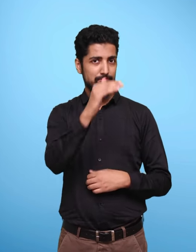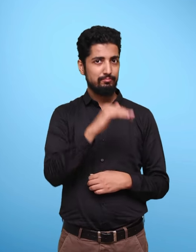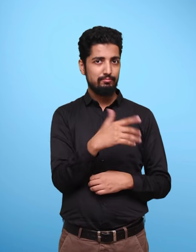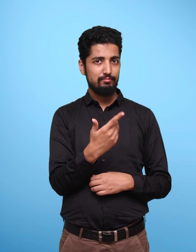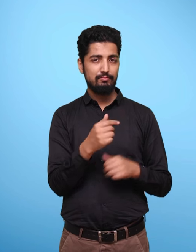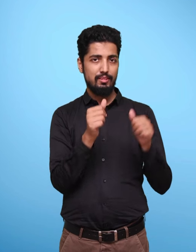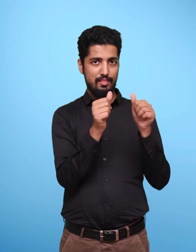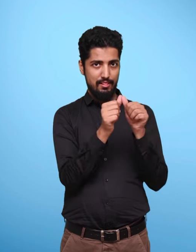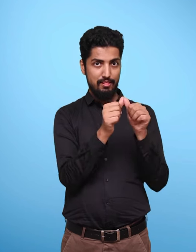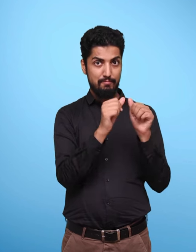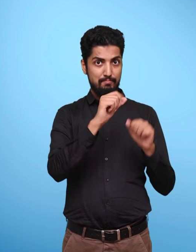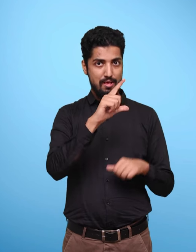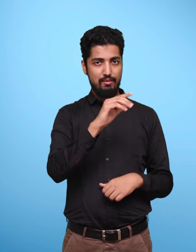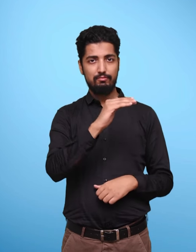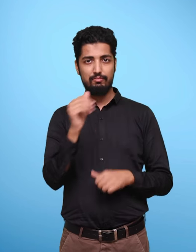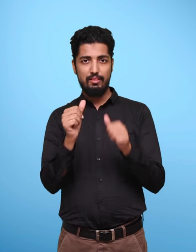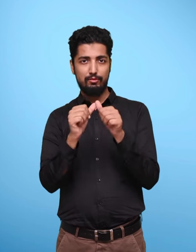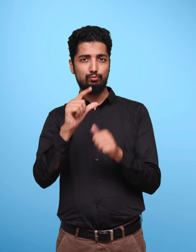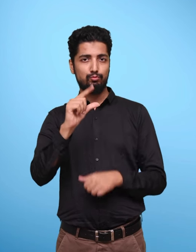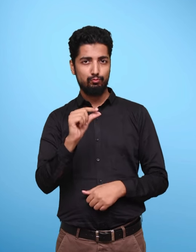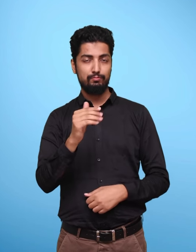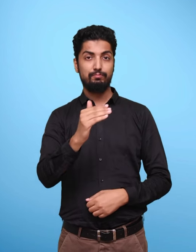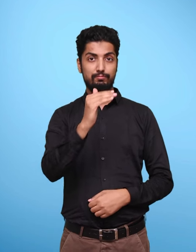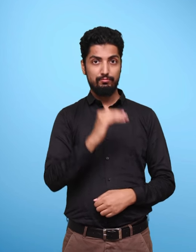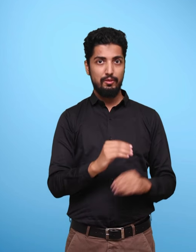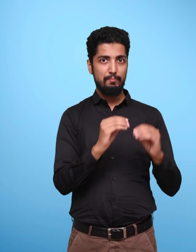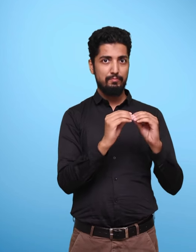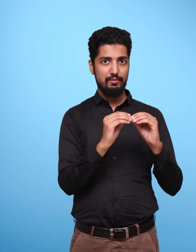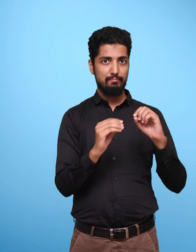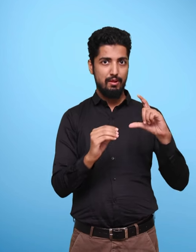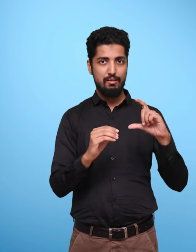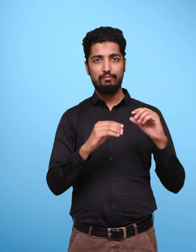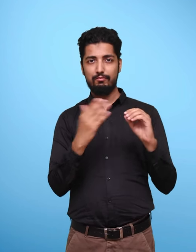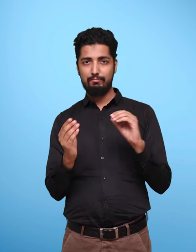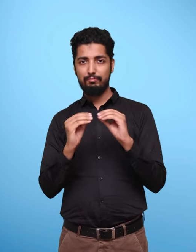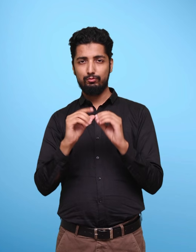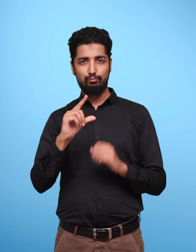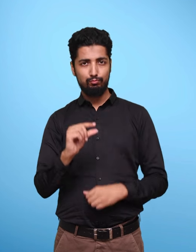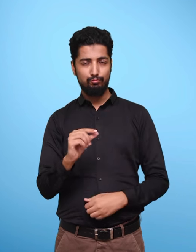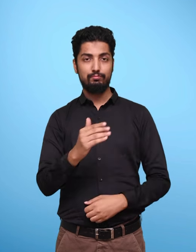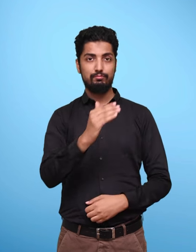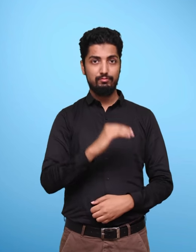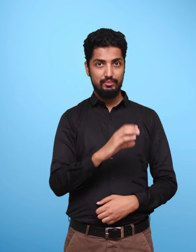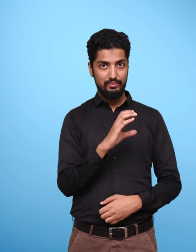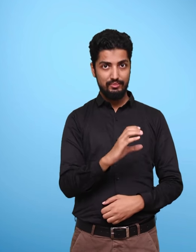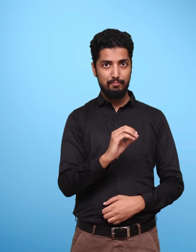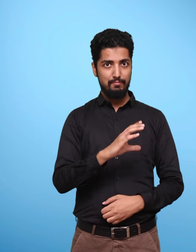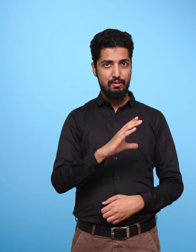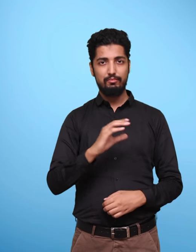A. Write the letters A, B, C,